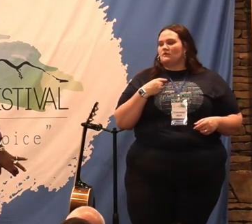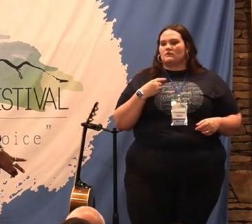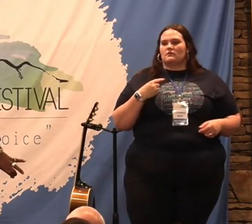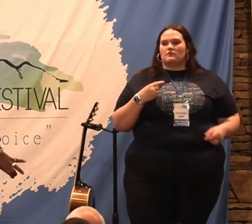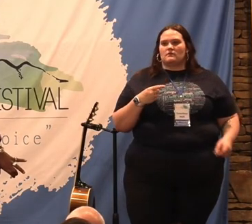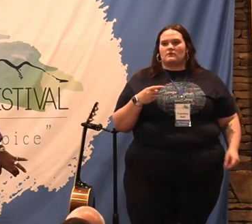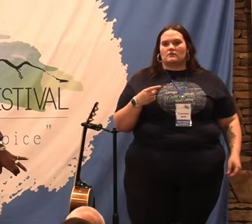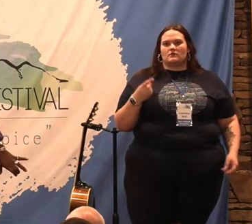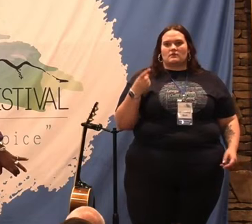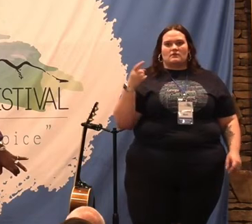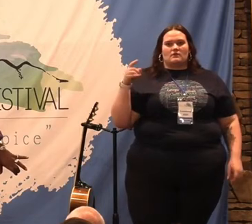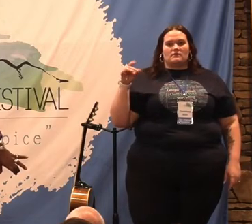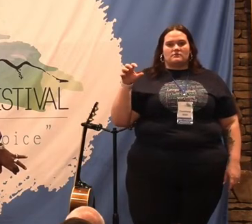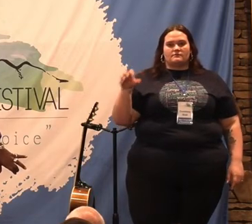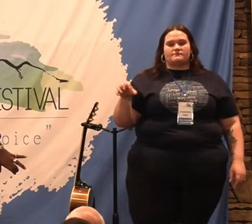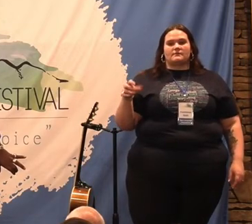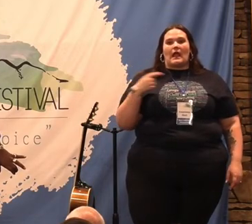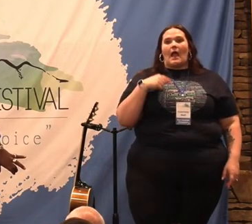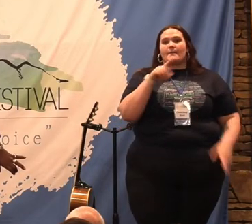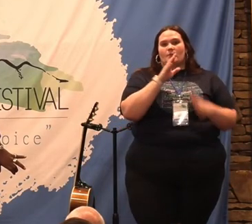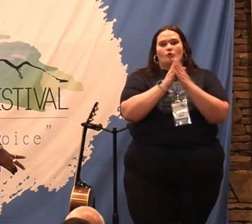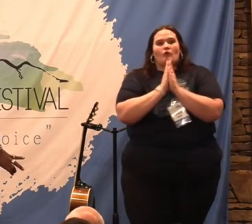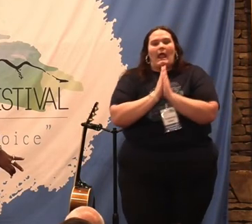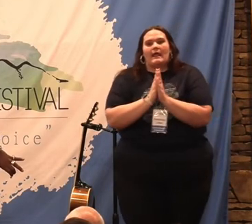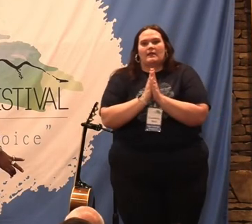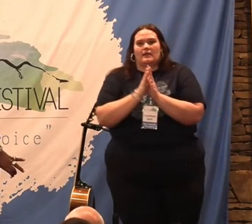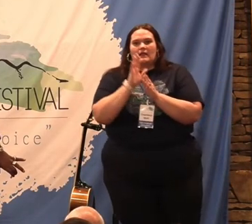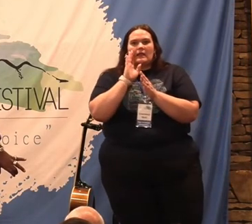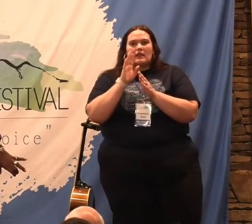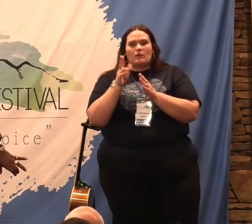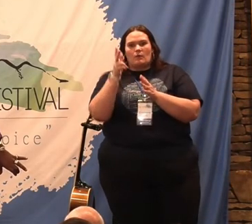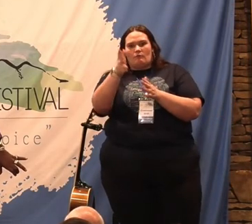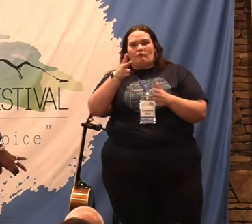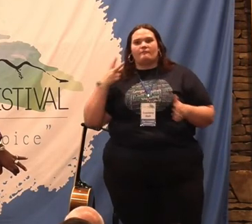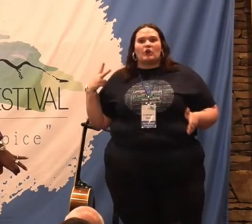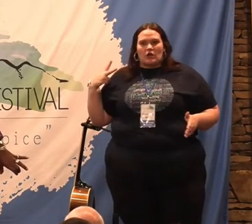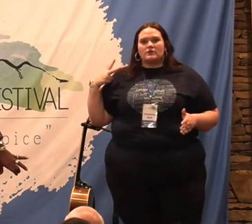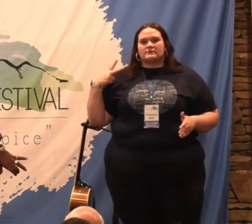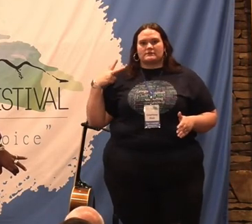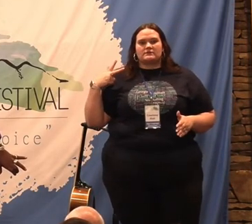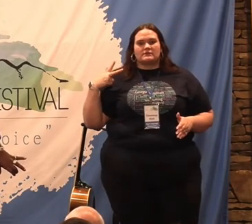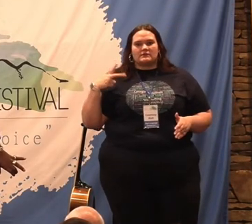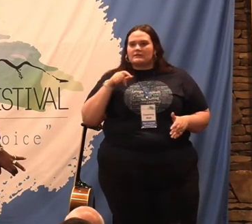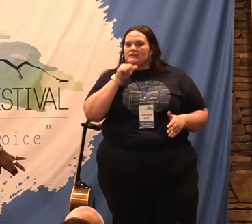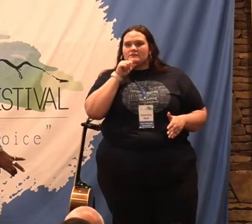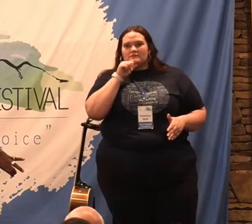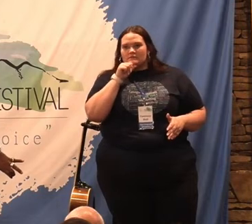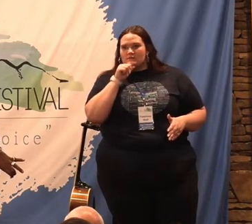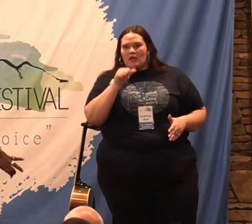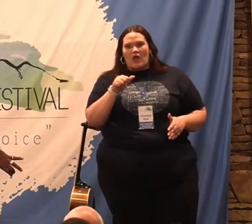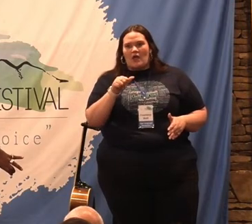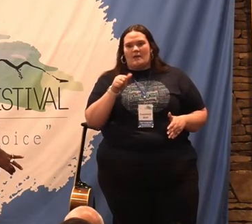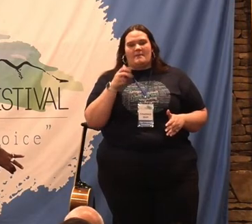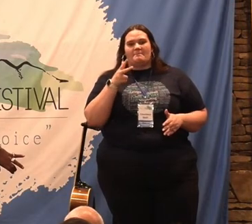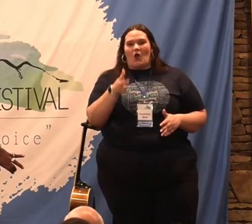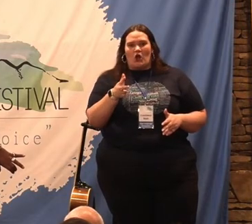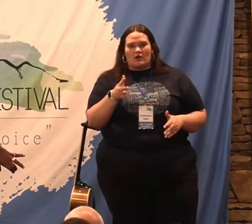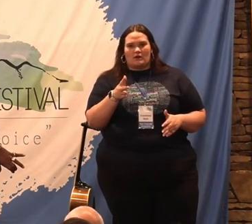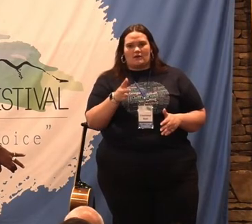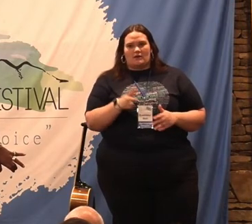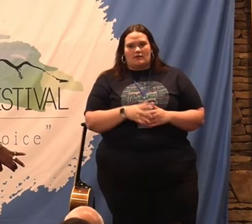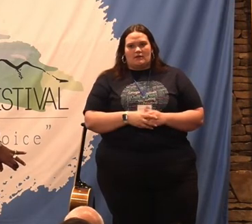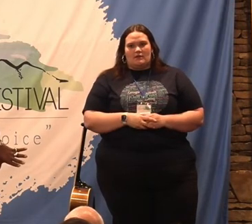shift. I'm praying that he's going to put it in reverse and not park. He puts